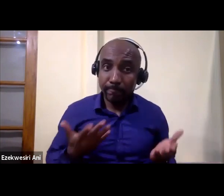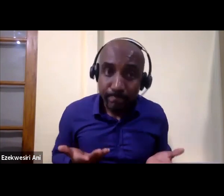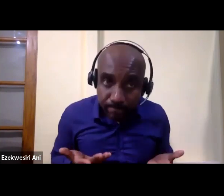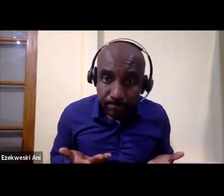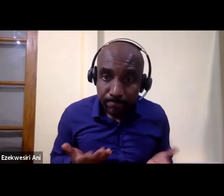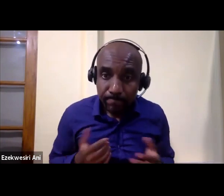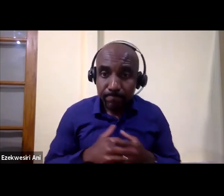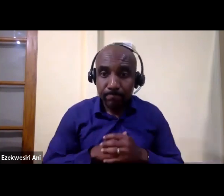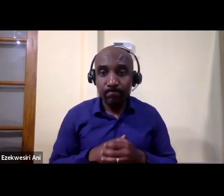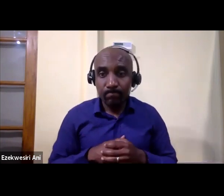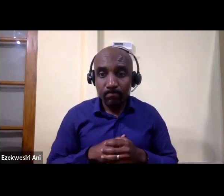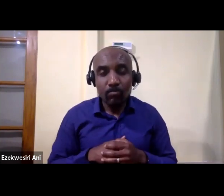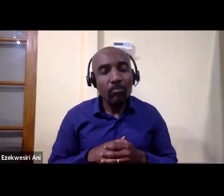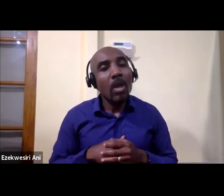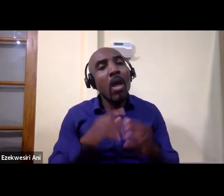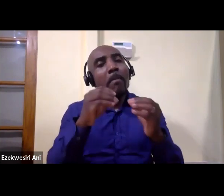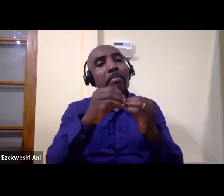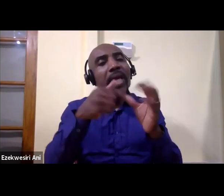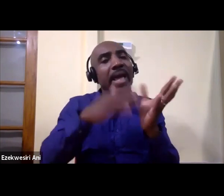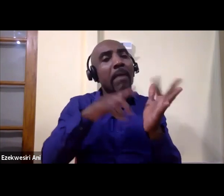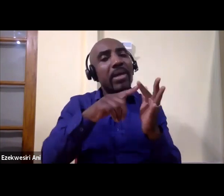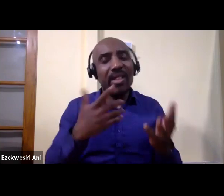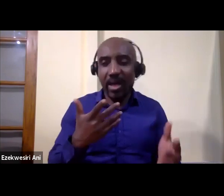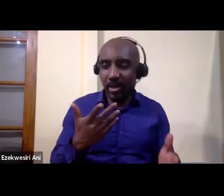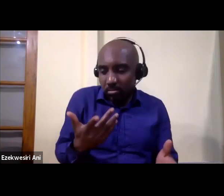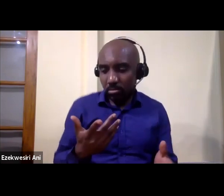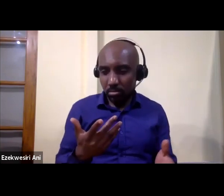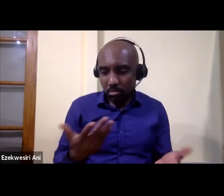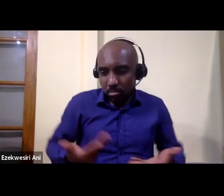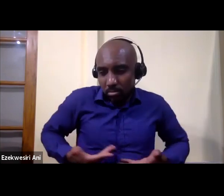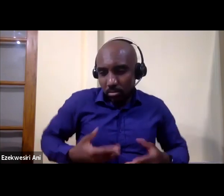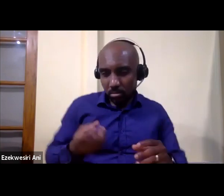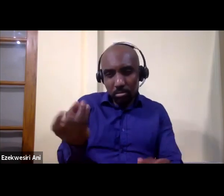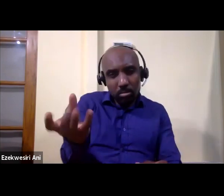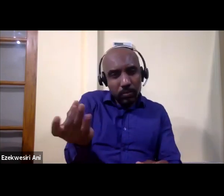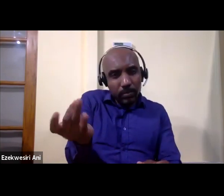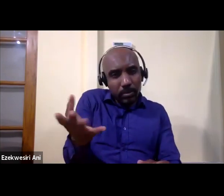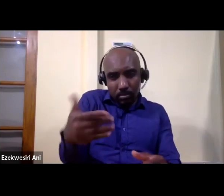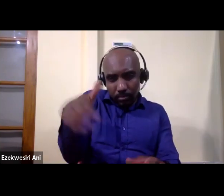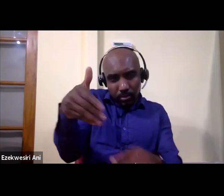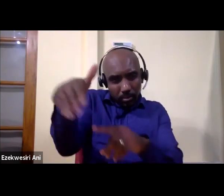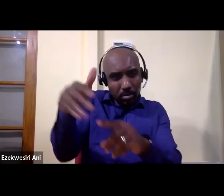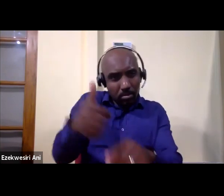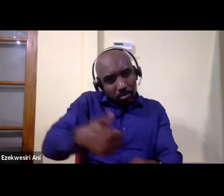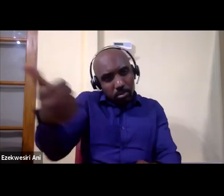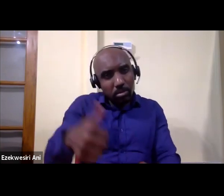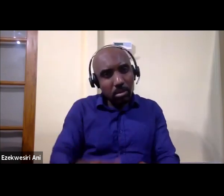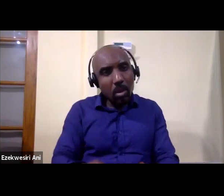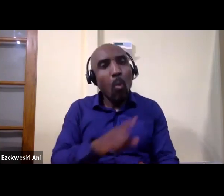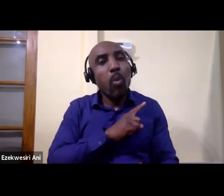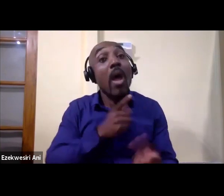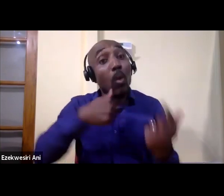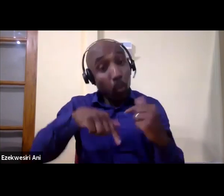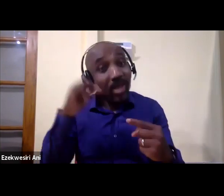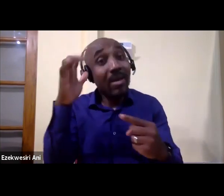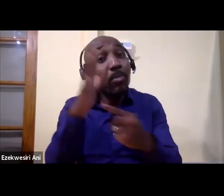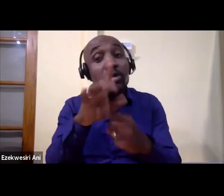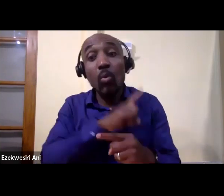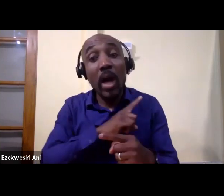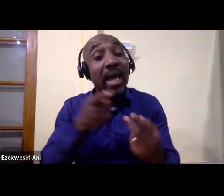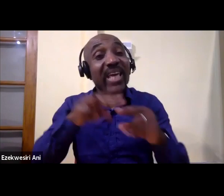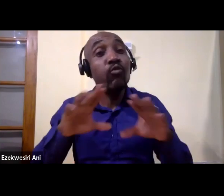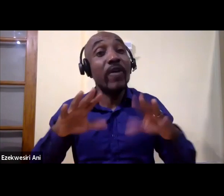regarded as dispensable. And yet when it comes down to it, we are key. We are key. That without us, the buses don't